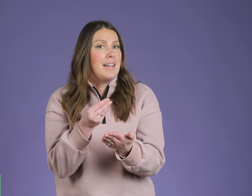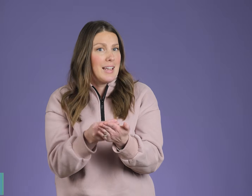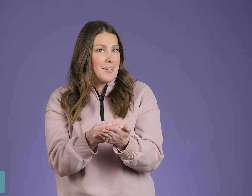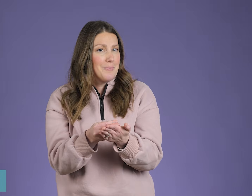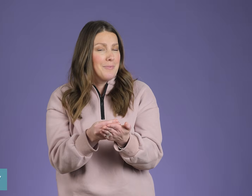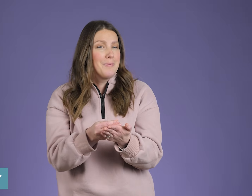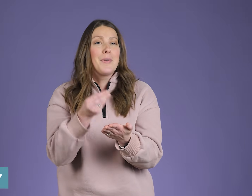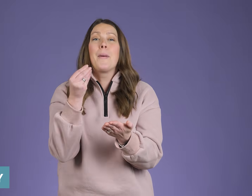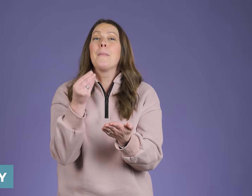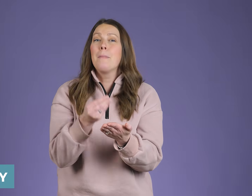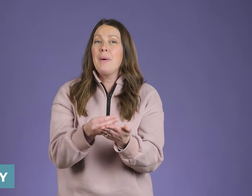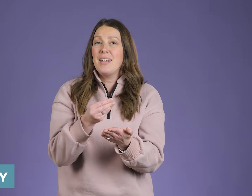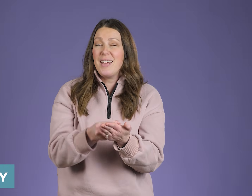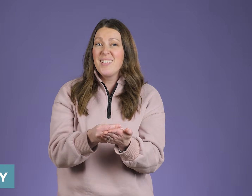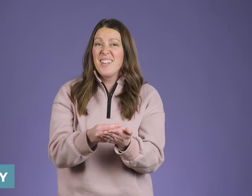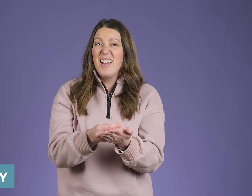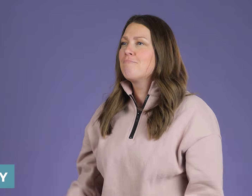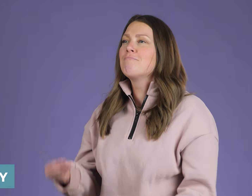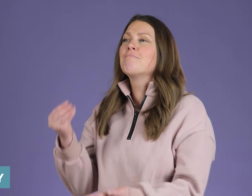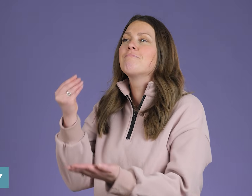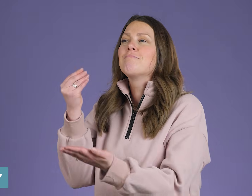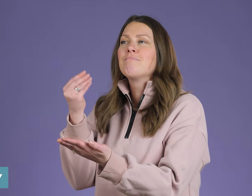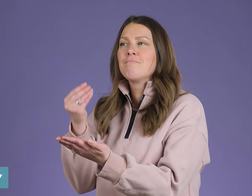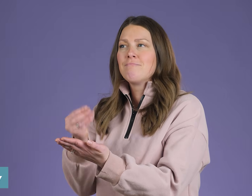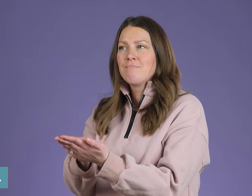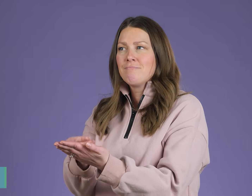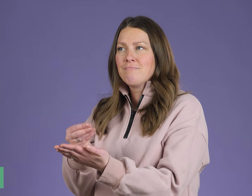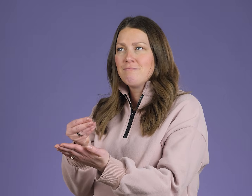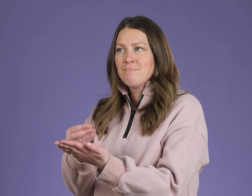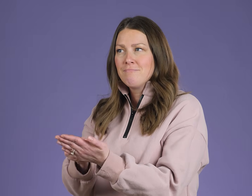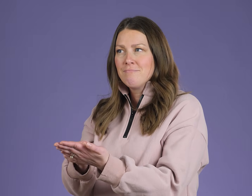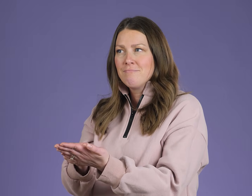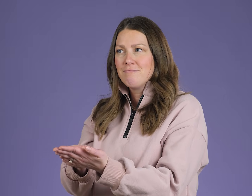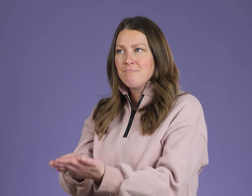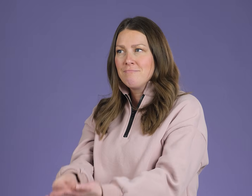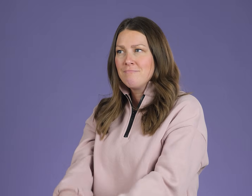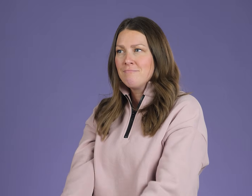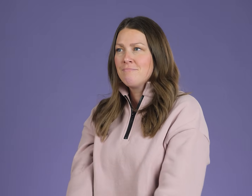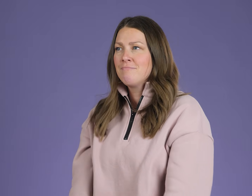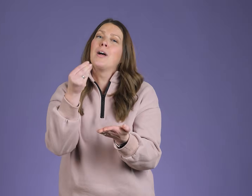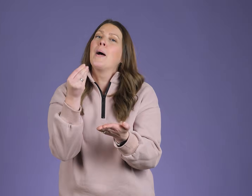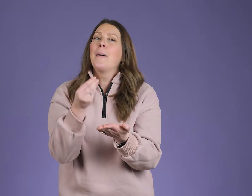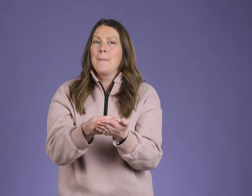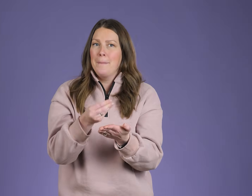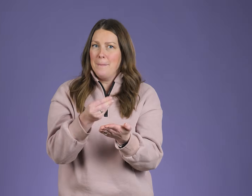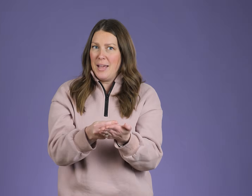Money. Money. I like to think of put it right here. Money.